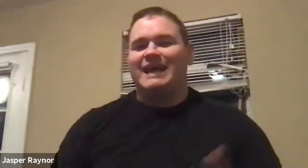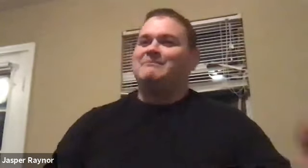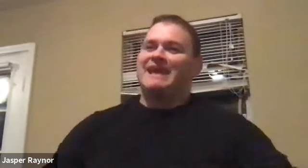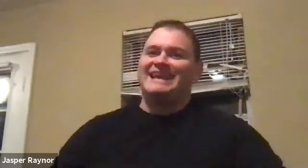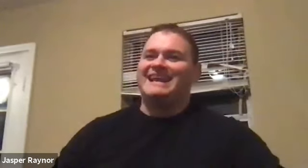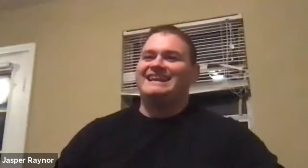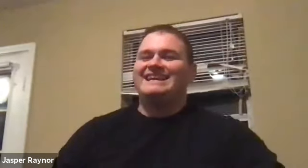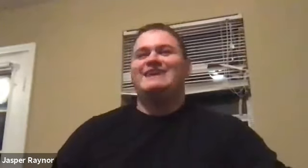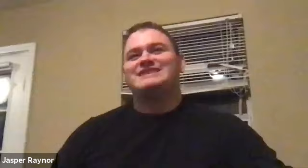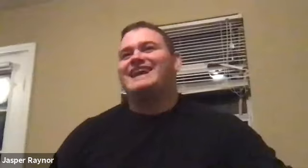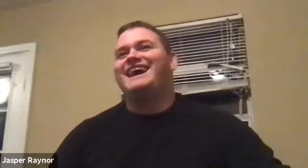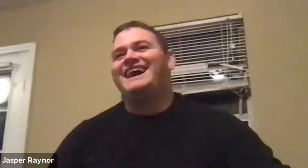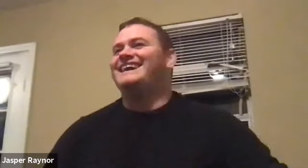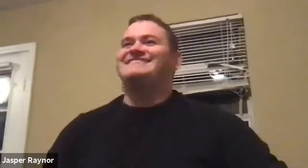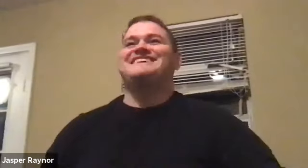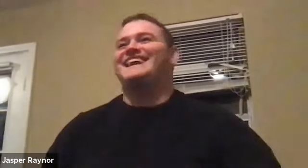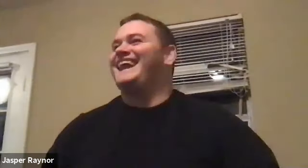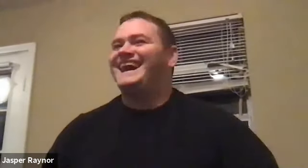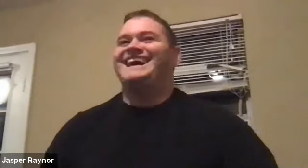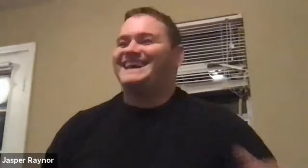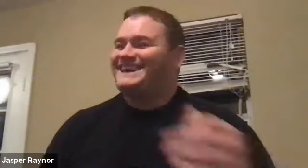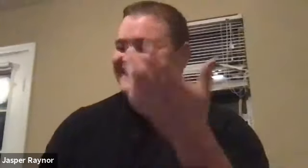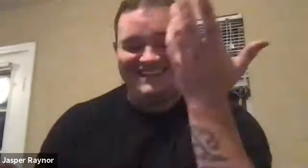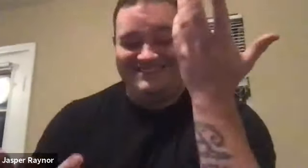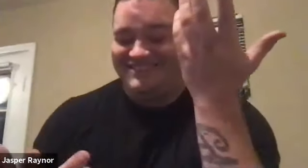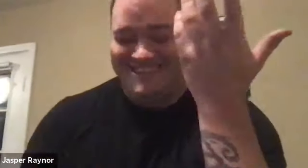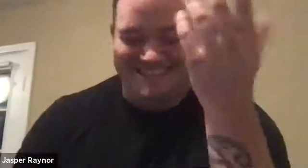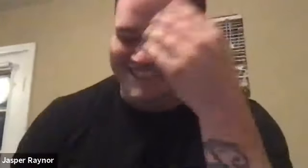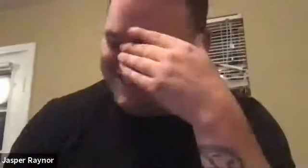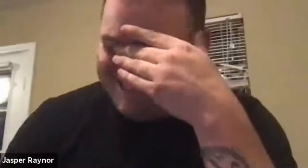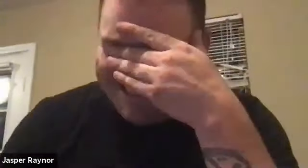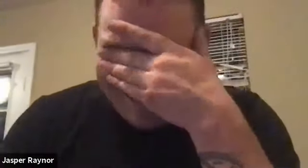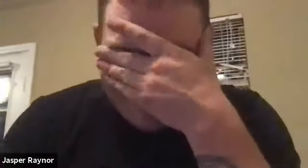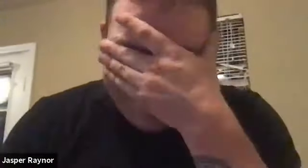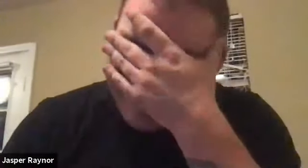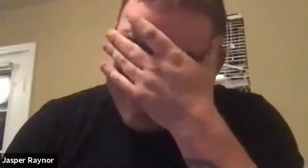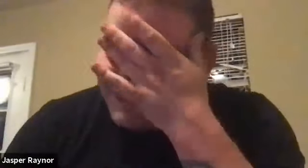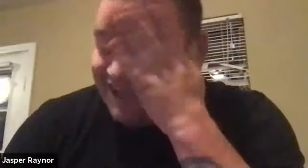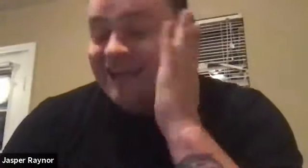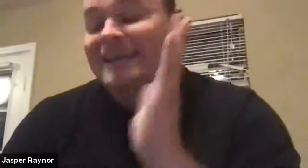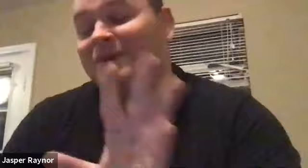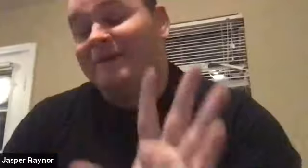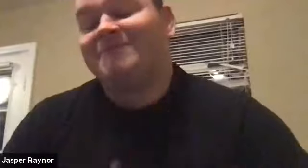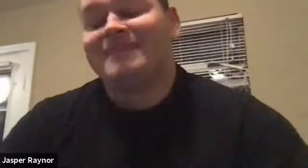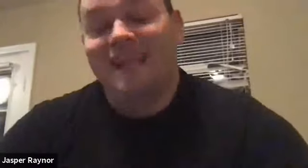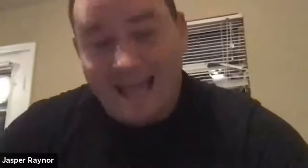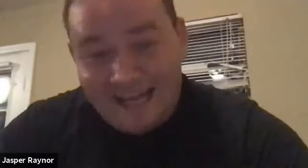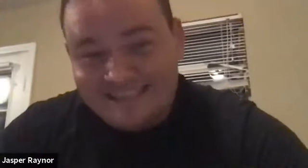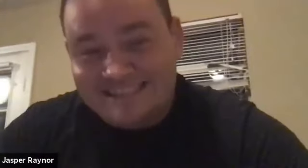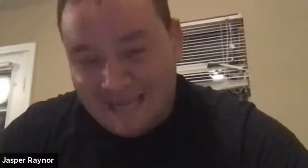like, man, that was kind of hot. I ain't even gonna lie. I don't know what it is. Anyway, last